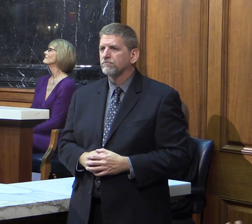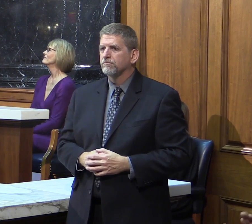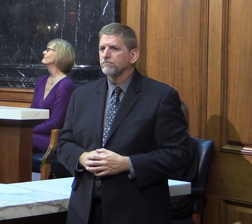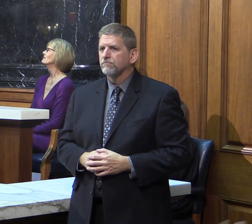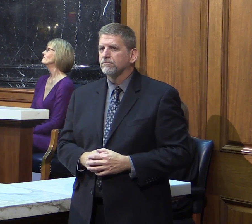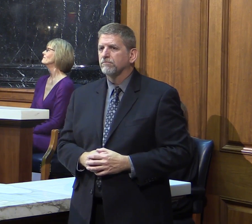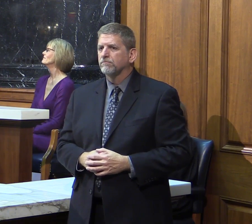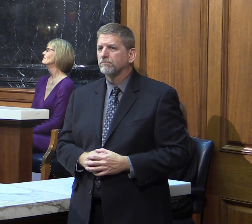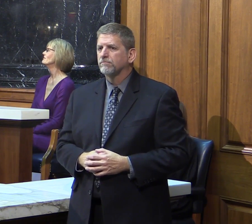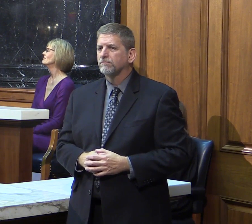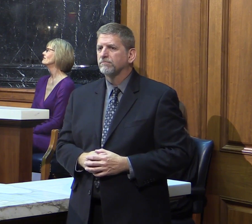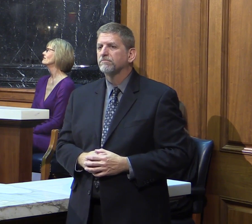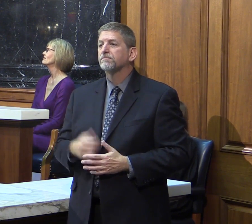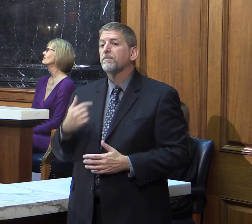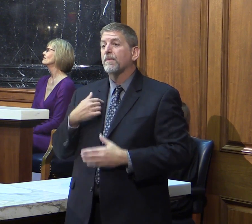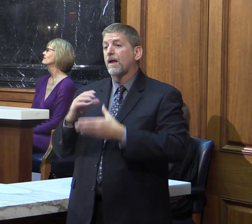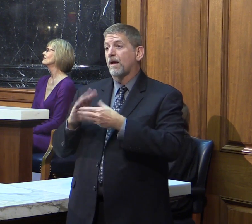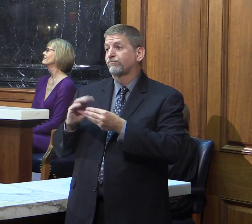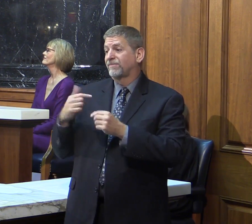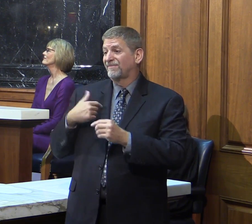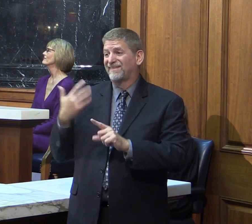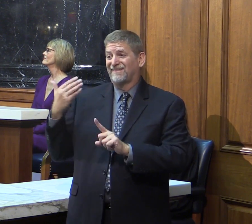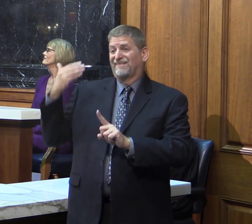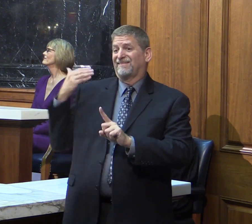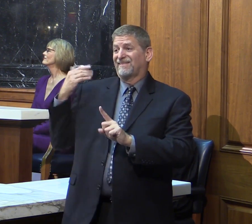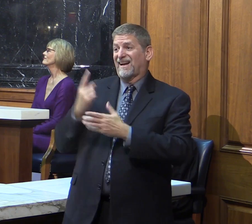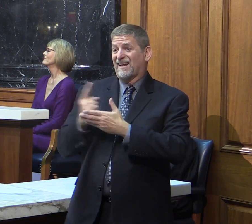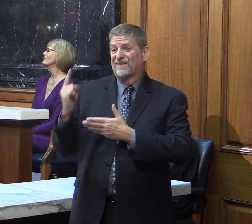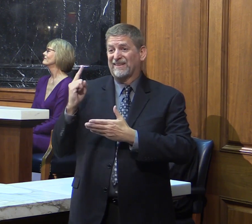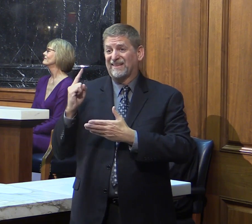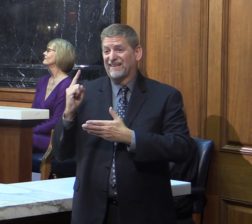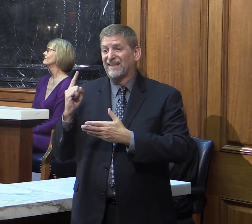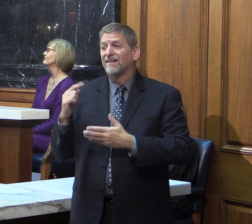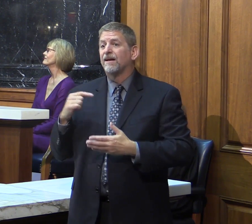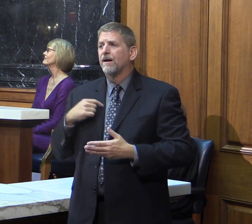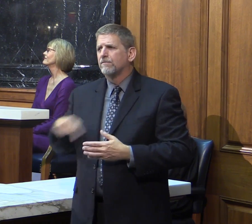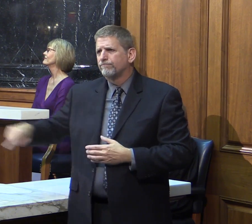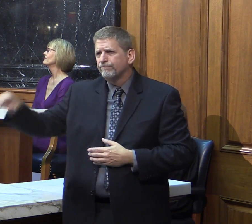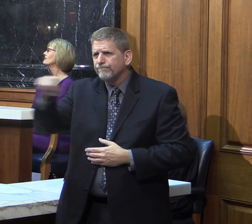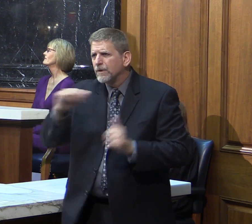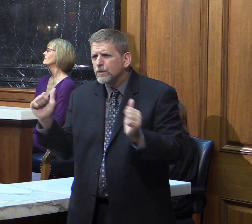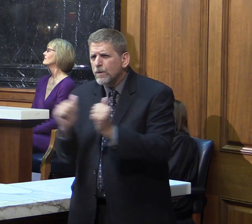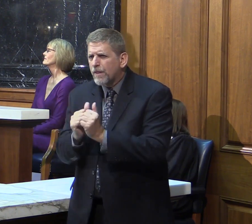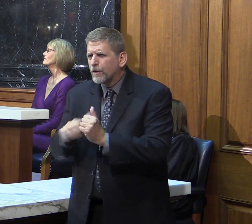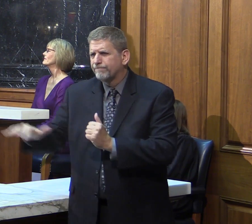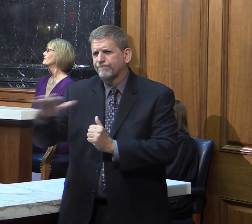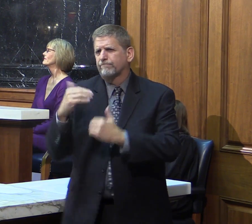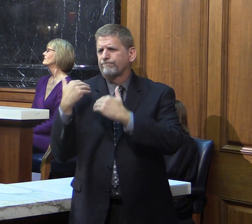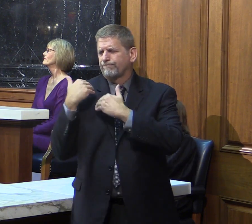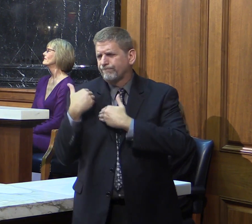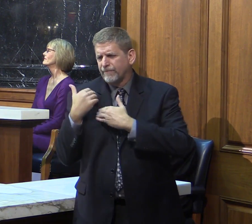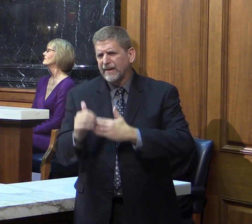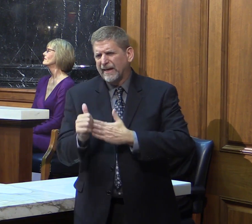As I said in my inauguration, together we have the special charge of leading